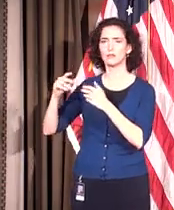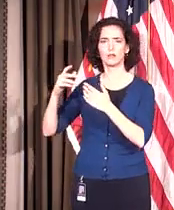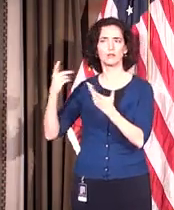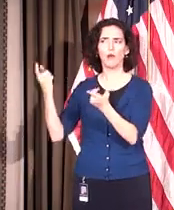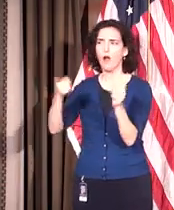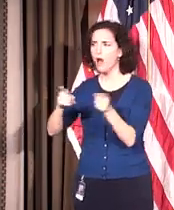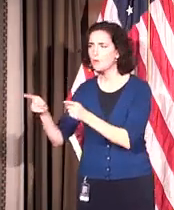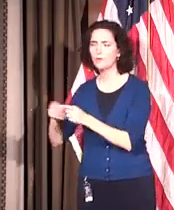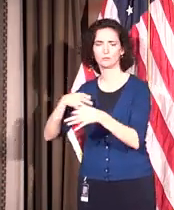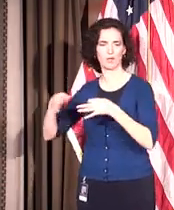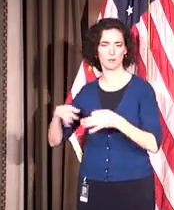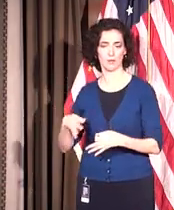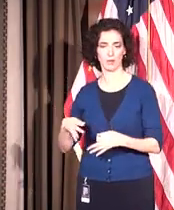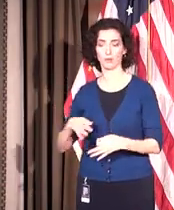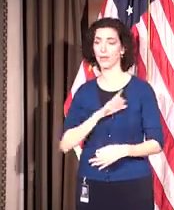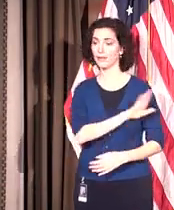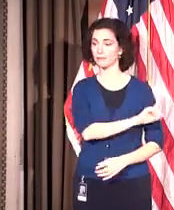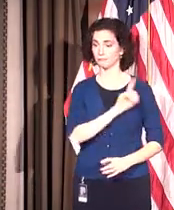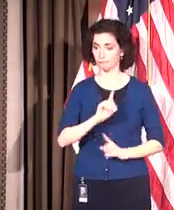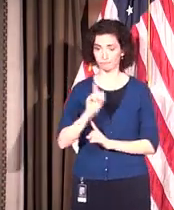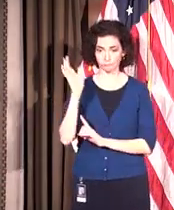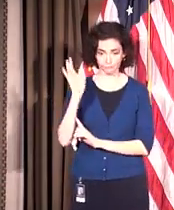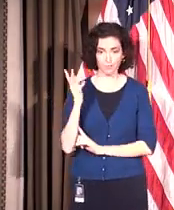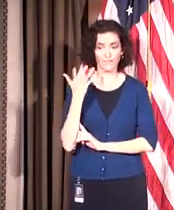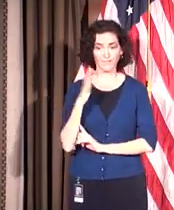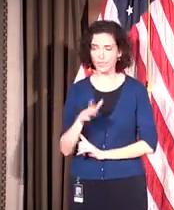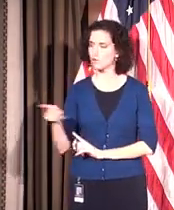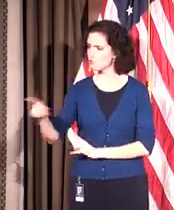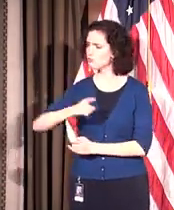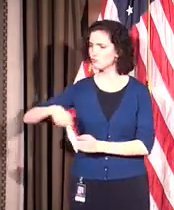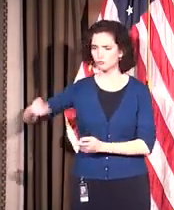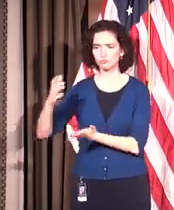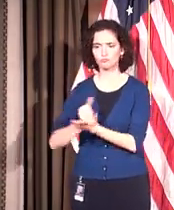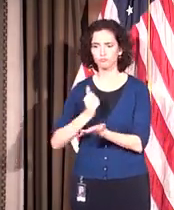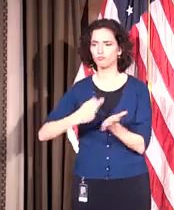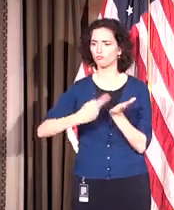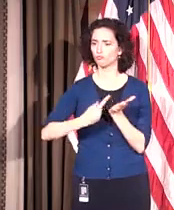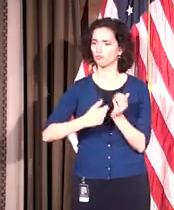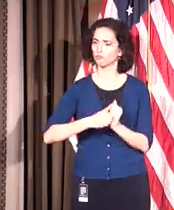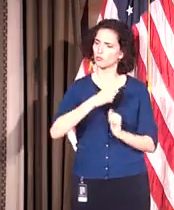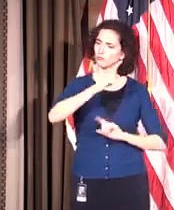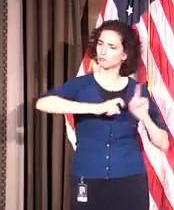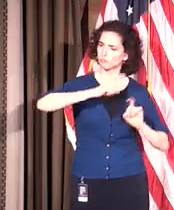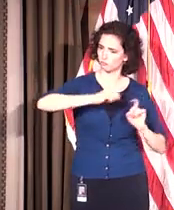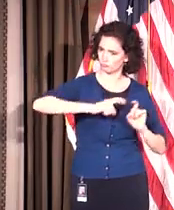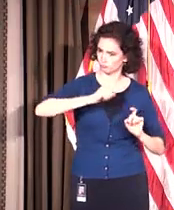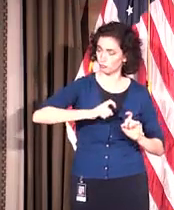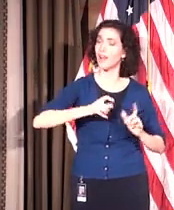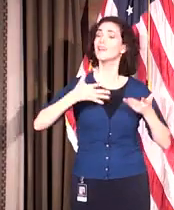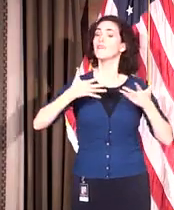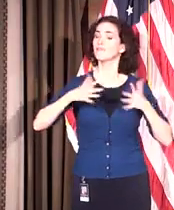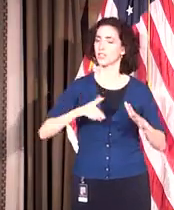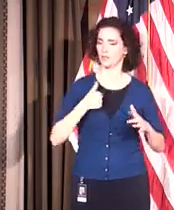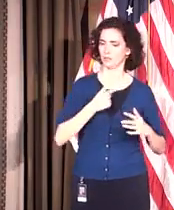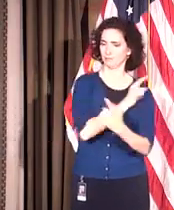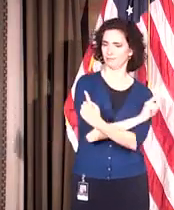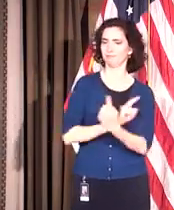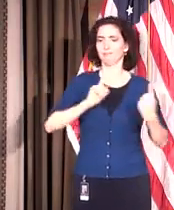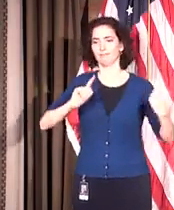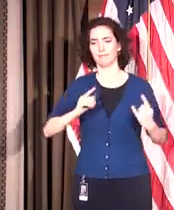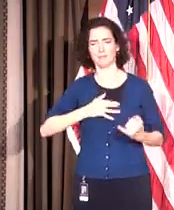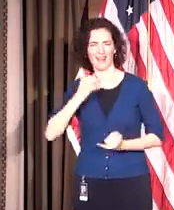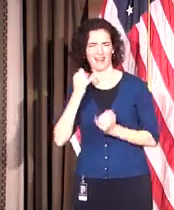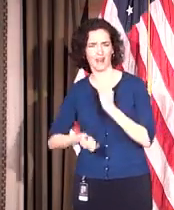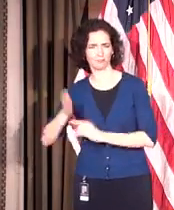presentation to ask him questions as well. And then I'll come back up on the backside of that and complete my prepared remarks and take a